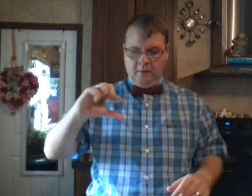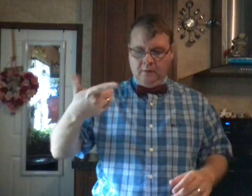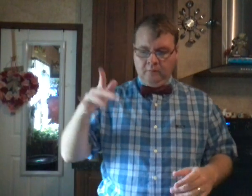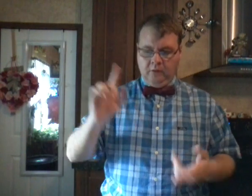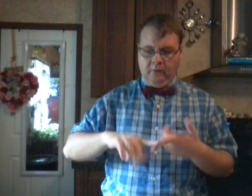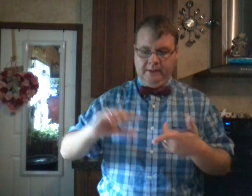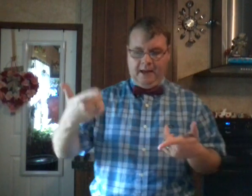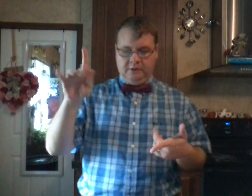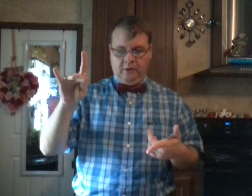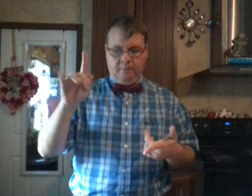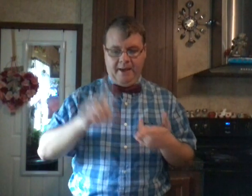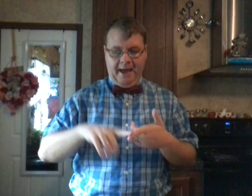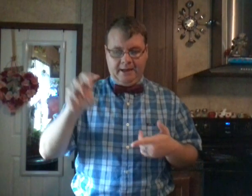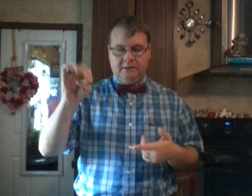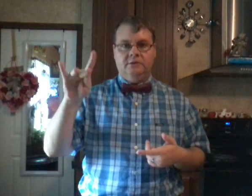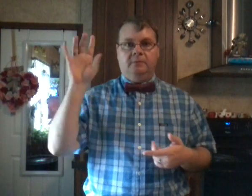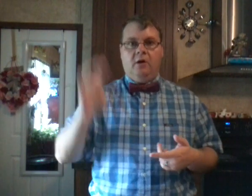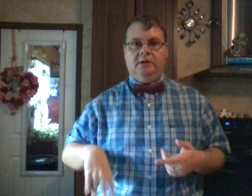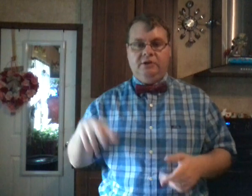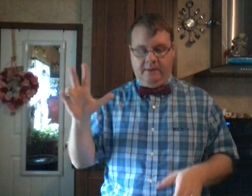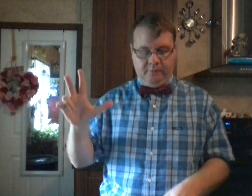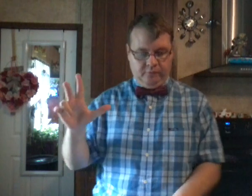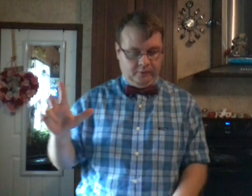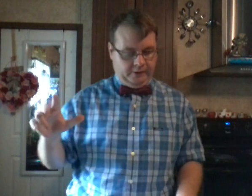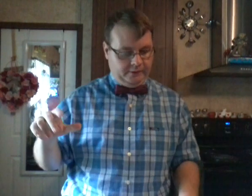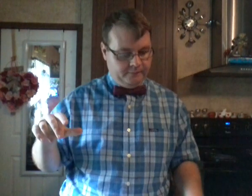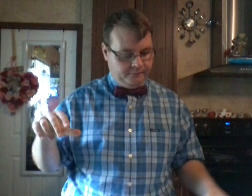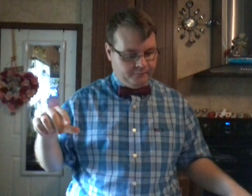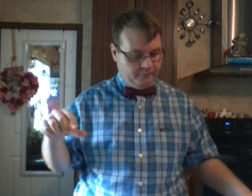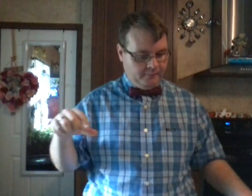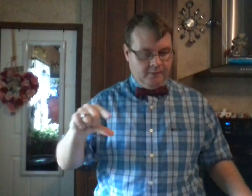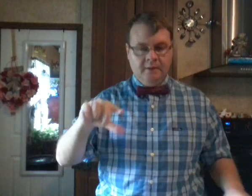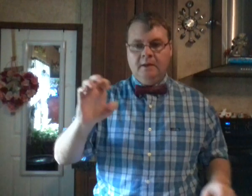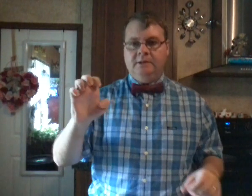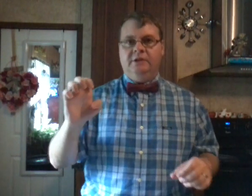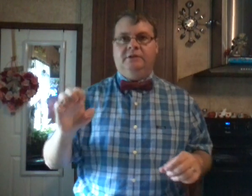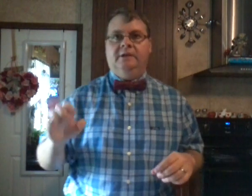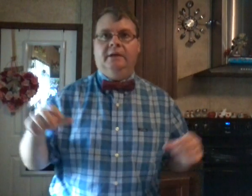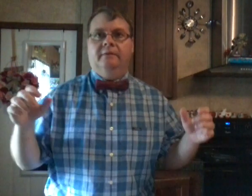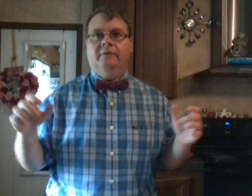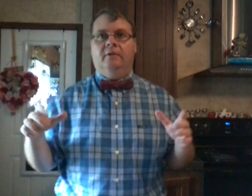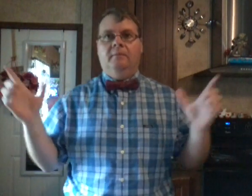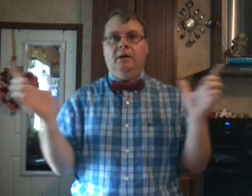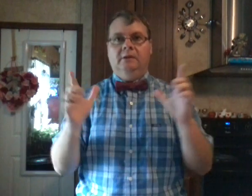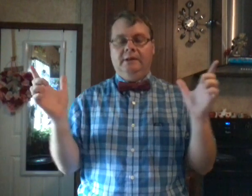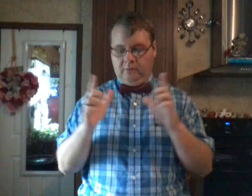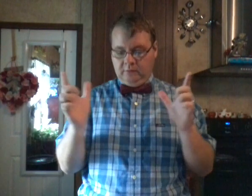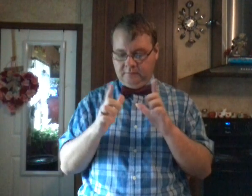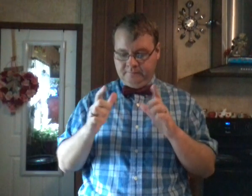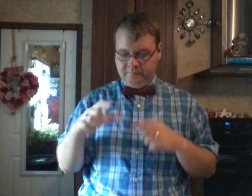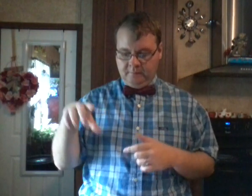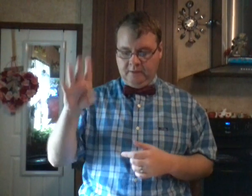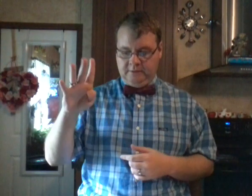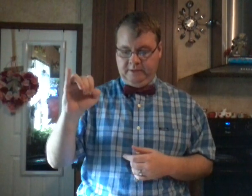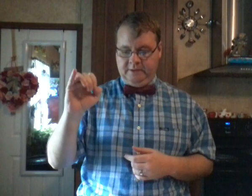we're going now to go back to Mark chapter three, and just give some a little, as we